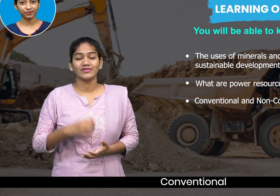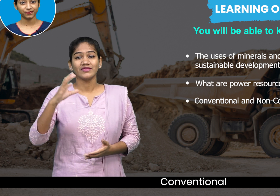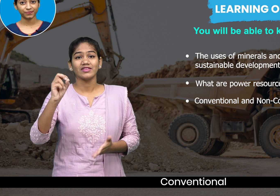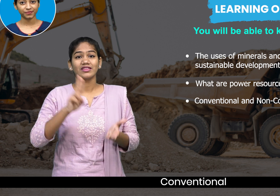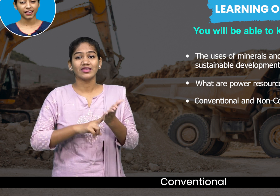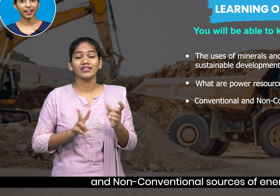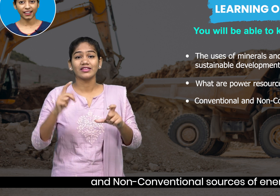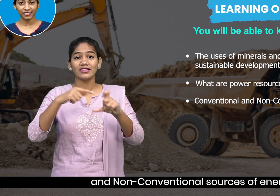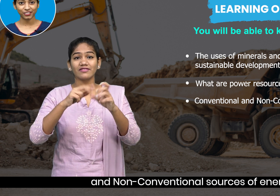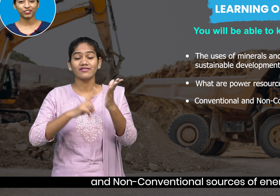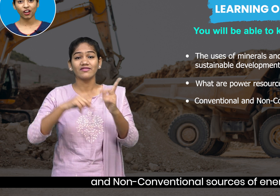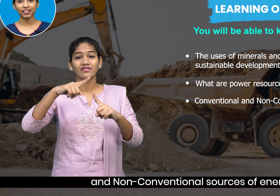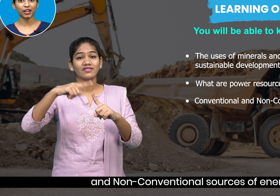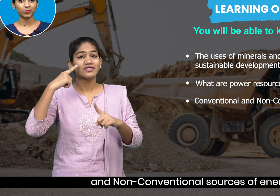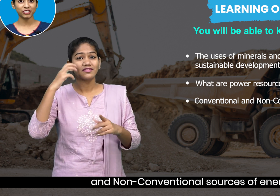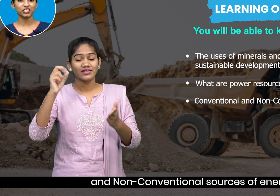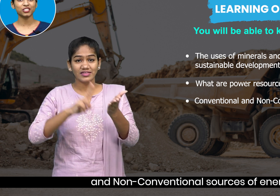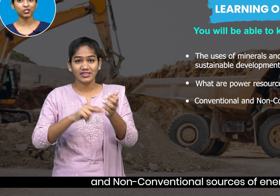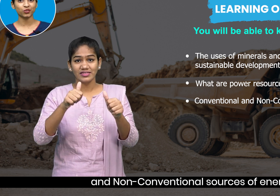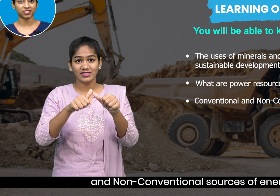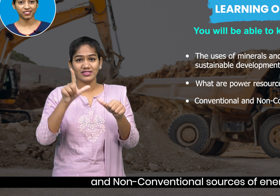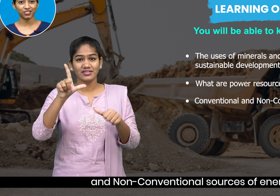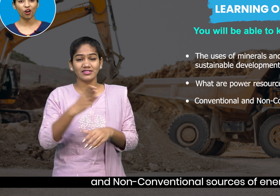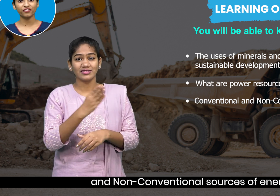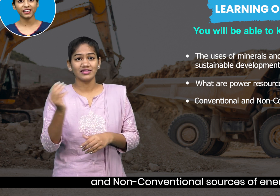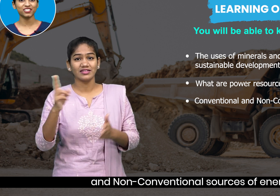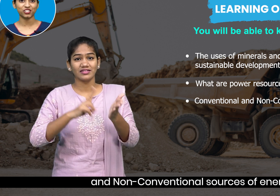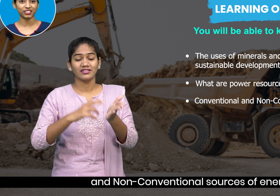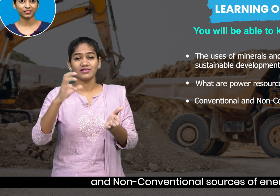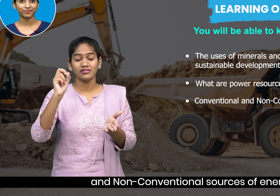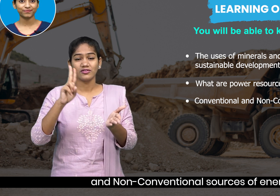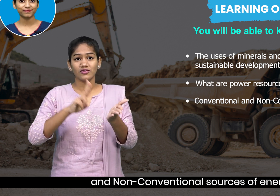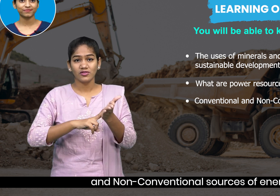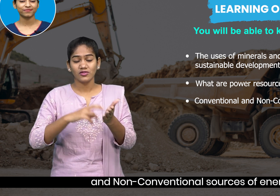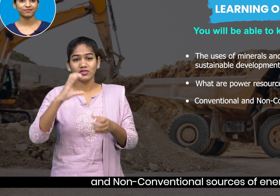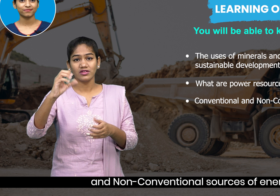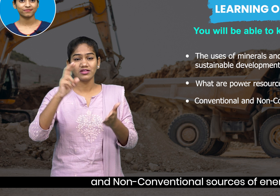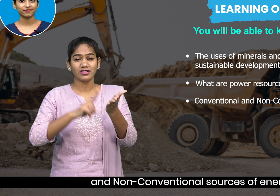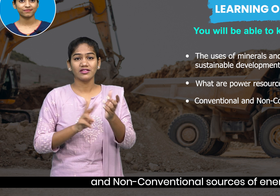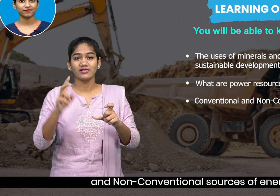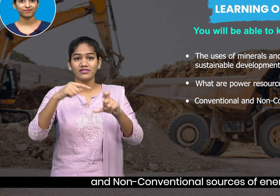Conventional and non-conventional sources of energy.